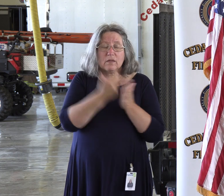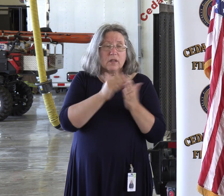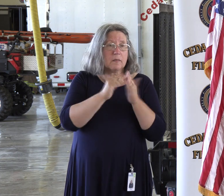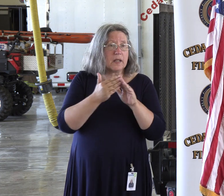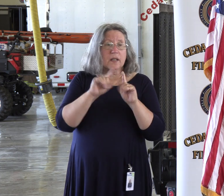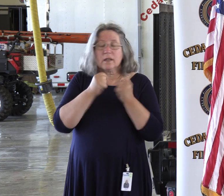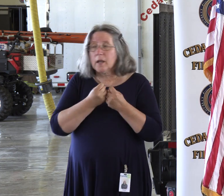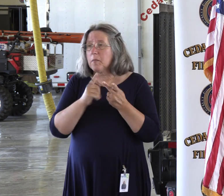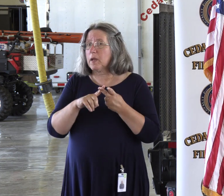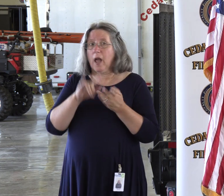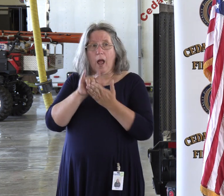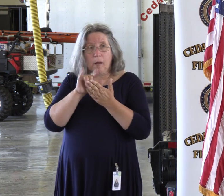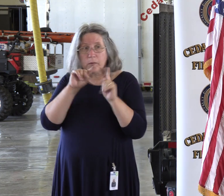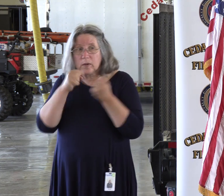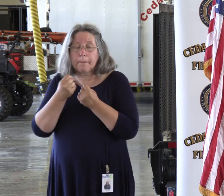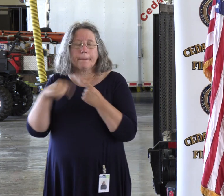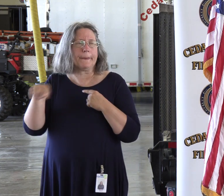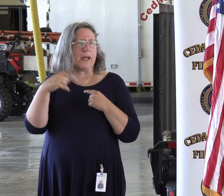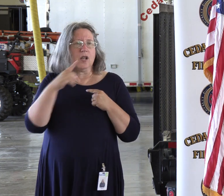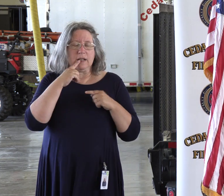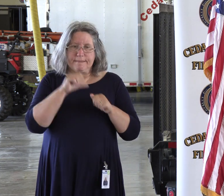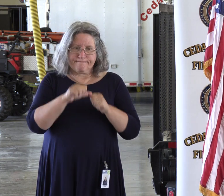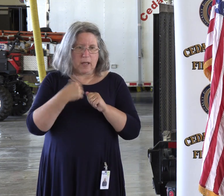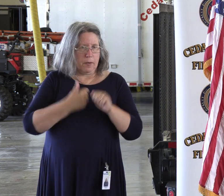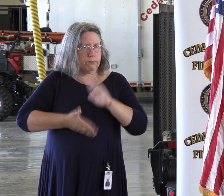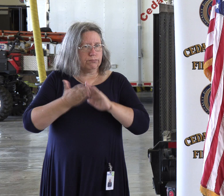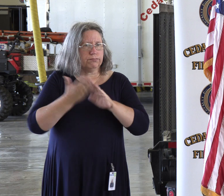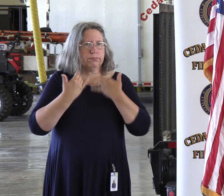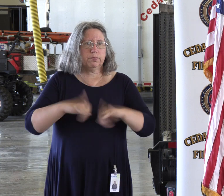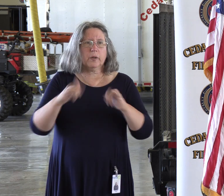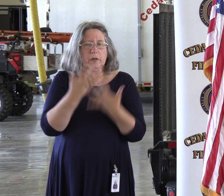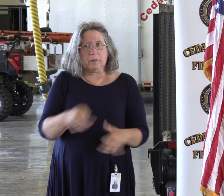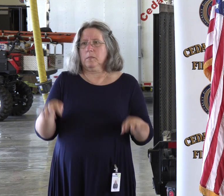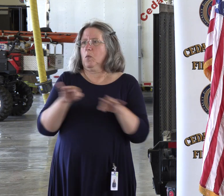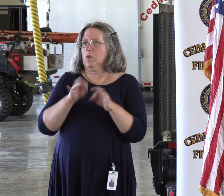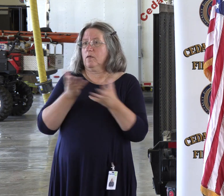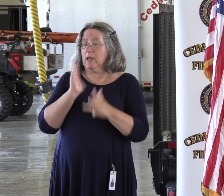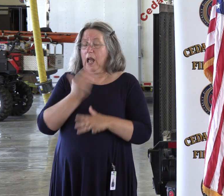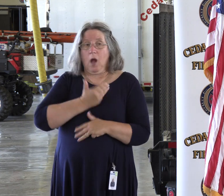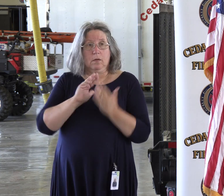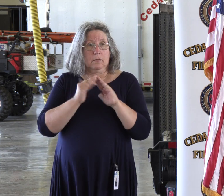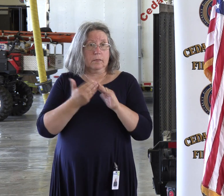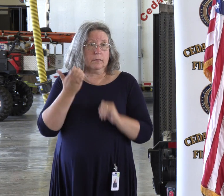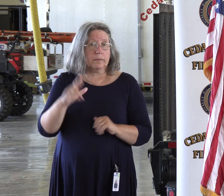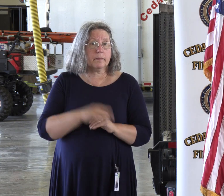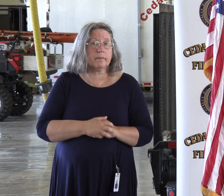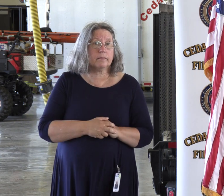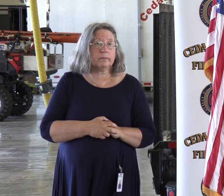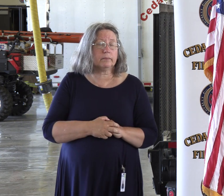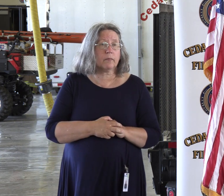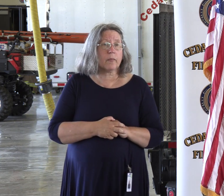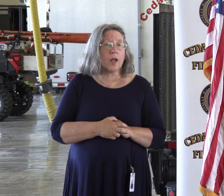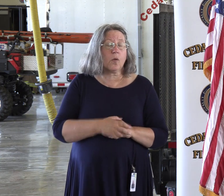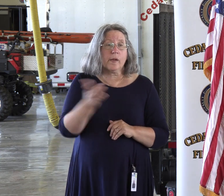airport teams, in keeping us up and operational as a critical service to the community. And with that, Peter Tian with the